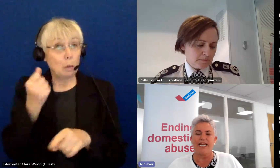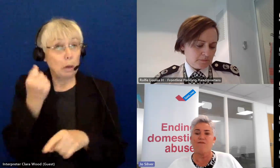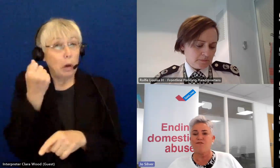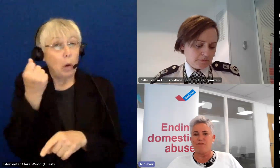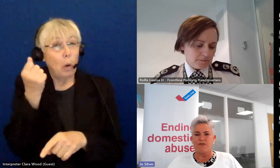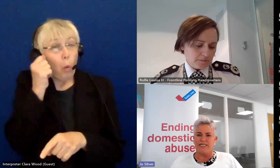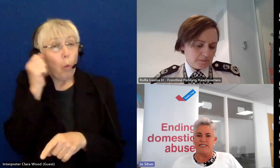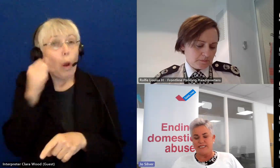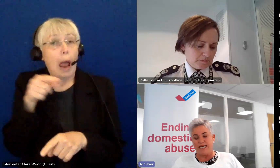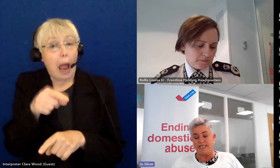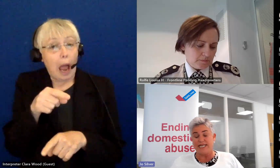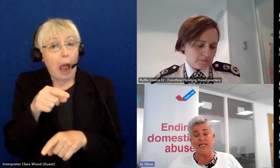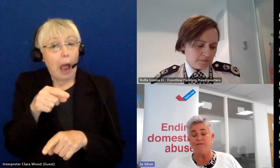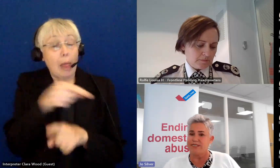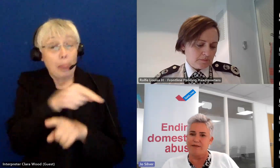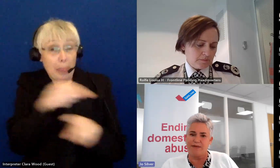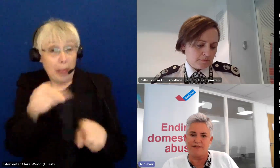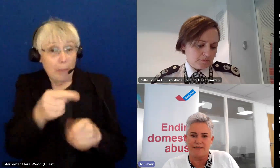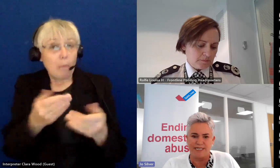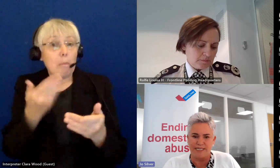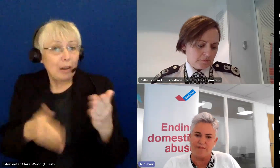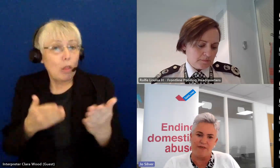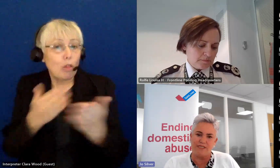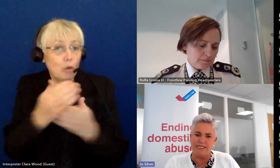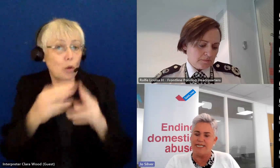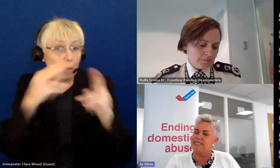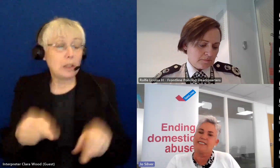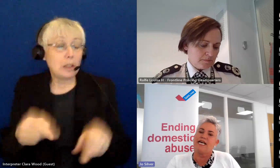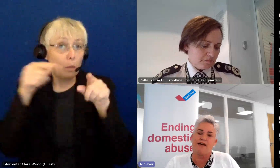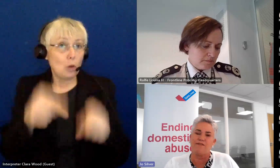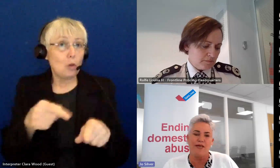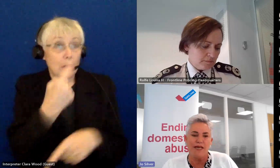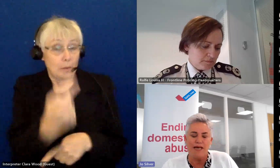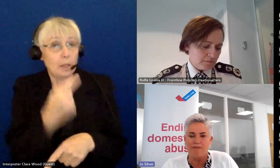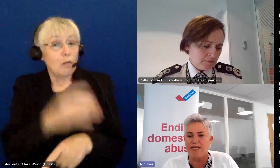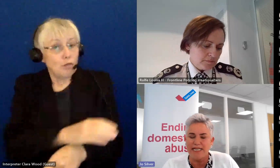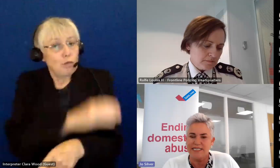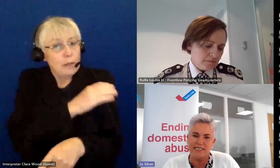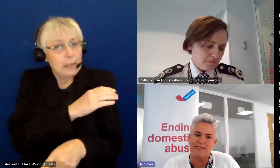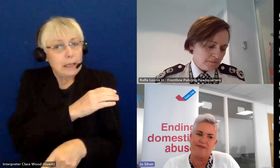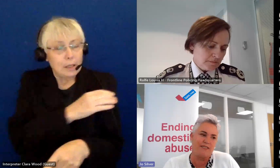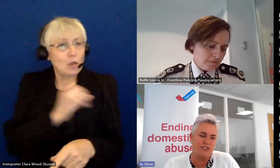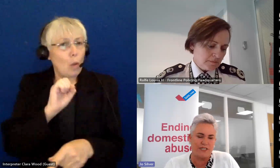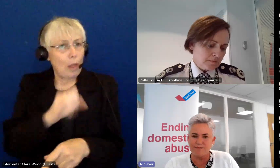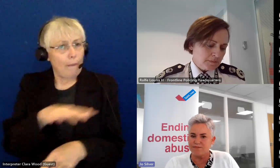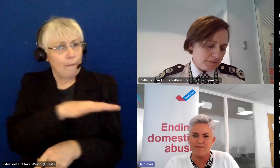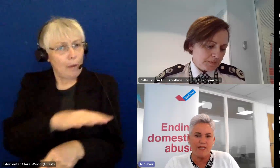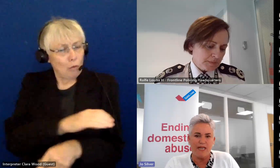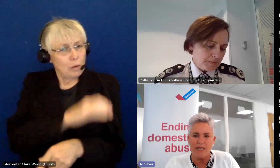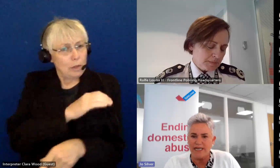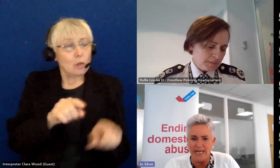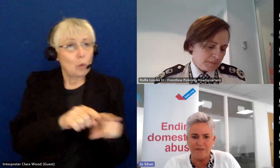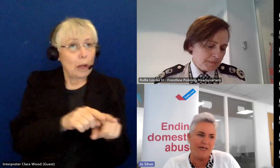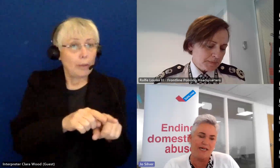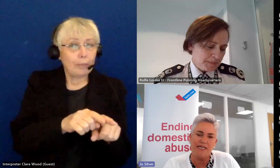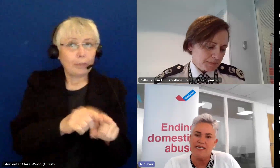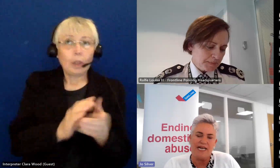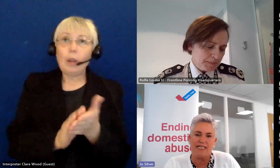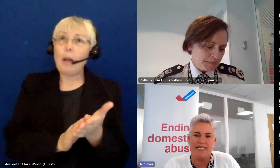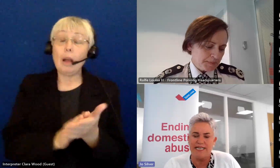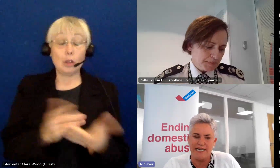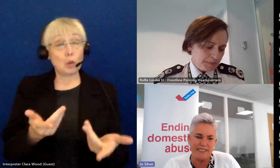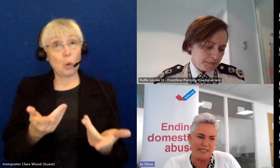for us to say everybody that tells anybody about domestic abuse needs to have a police intervention,